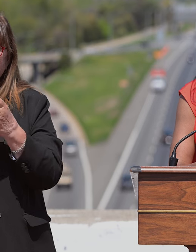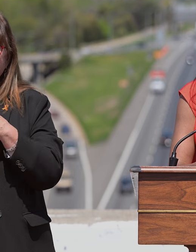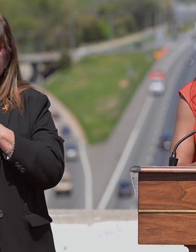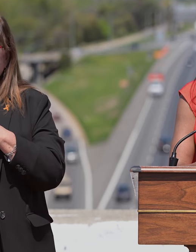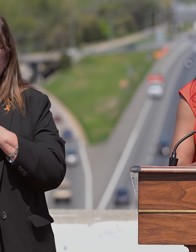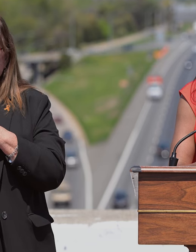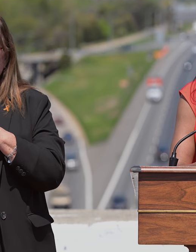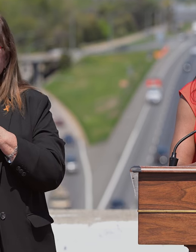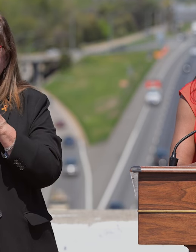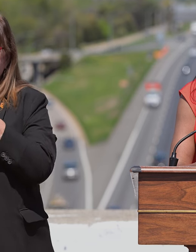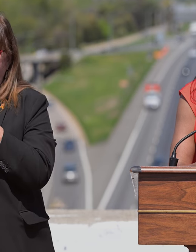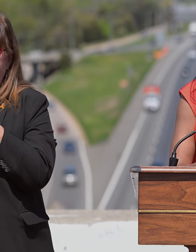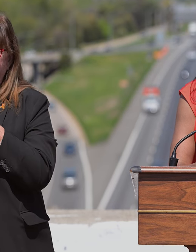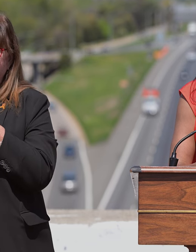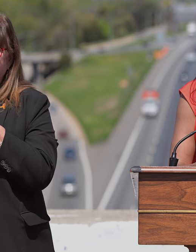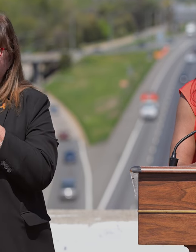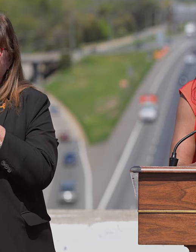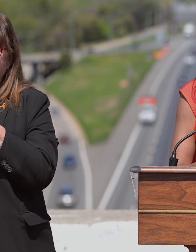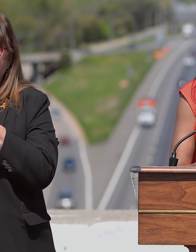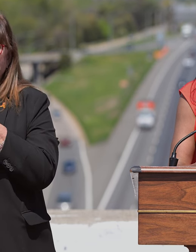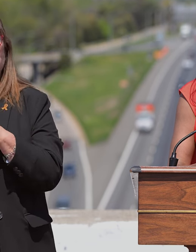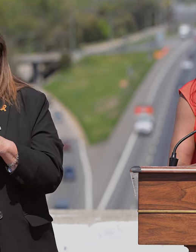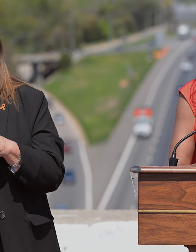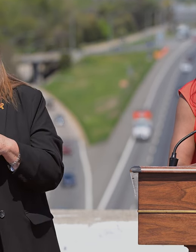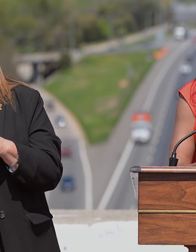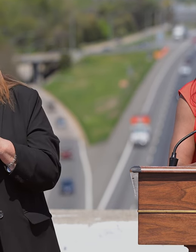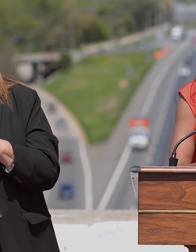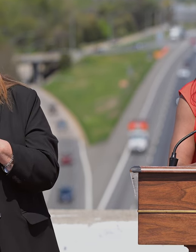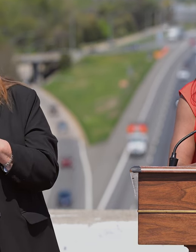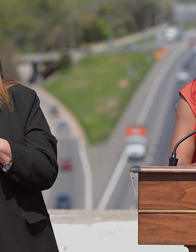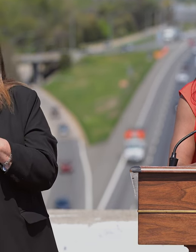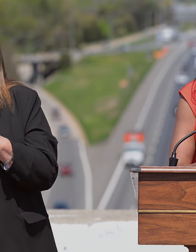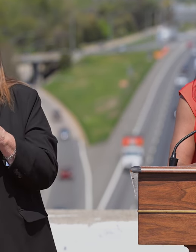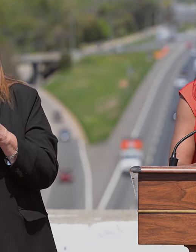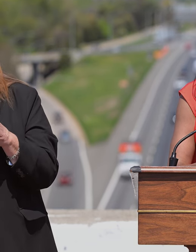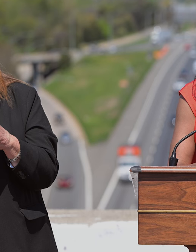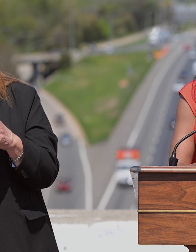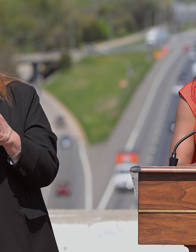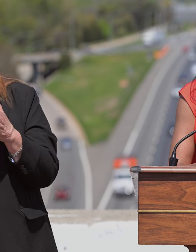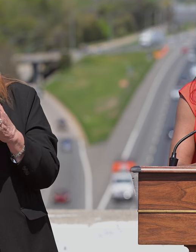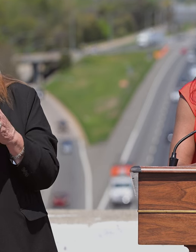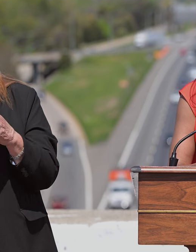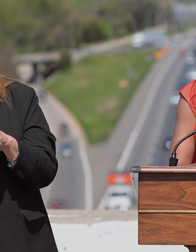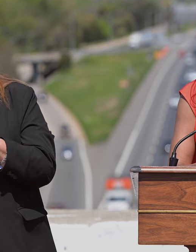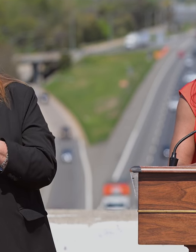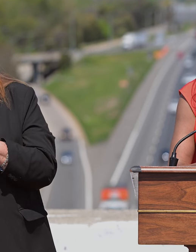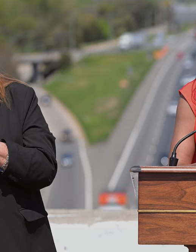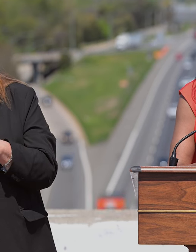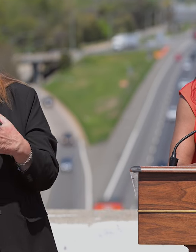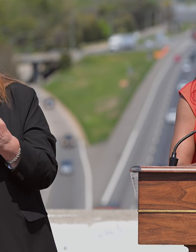thoughts and in your prayers. We know that the toll of work zone crashes extends beyond